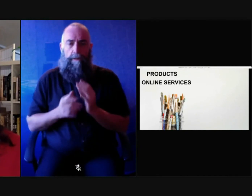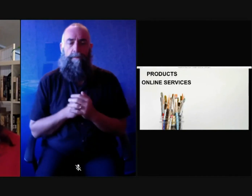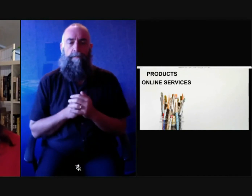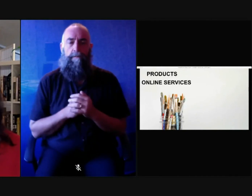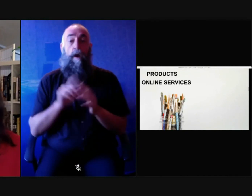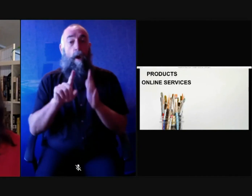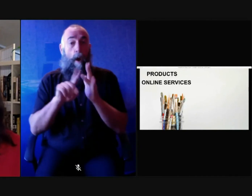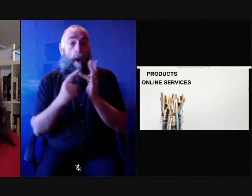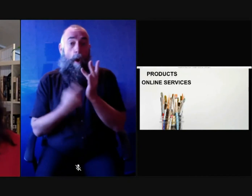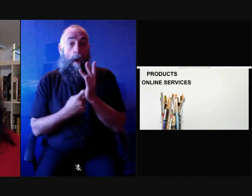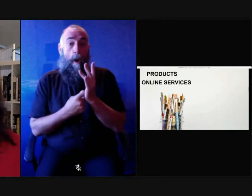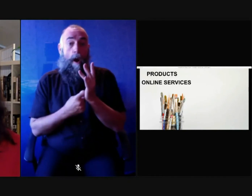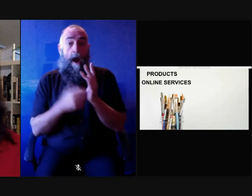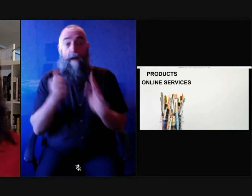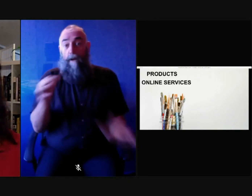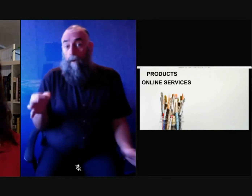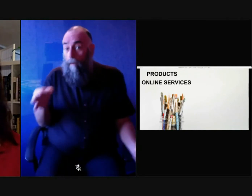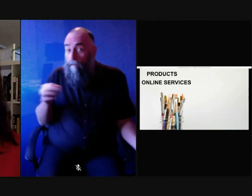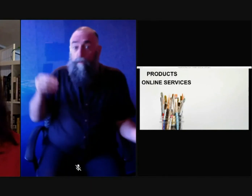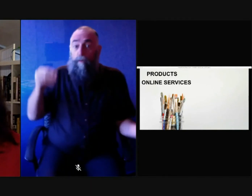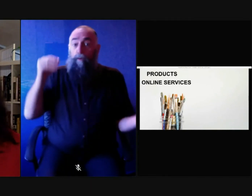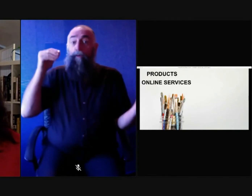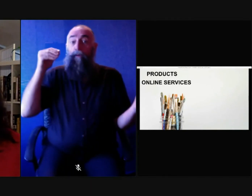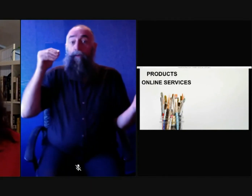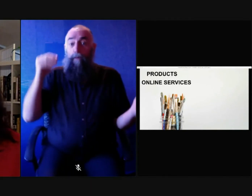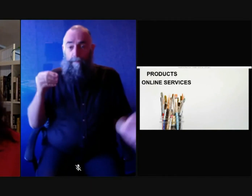Or take this moment to have a cuppa. What a good idea.